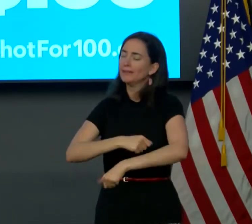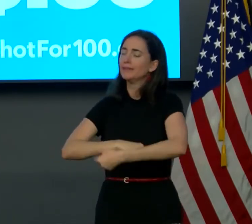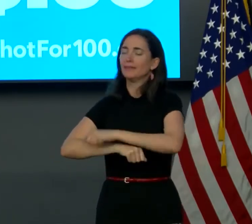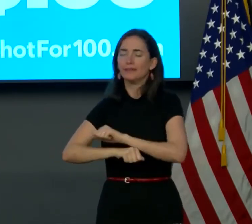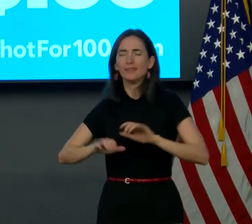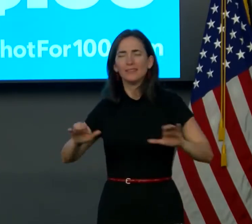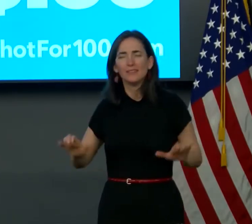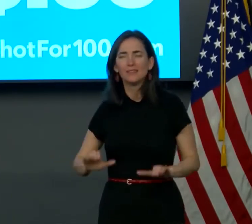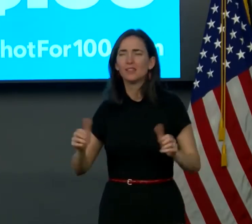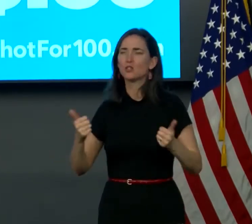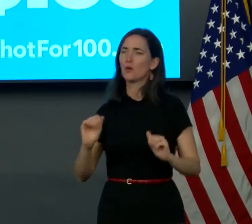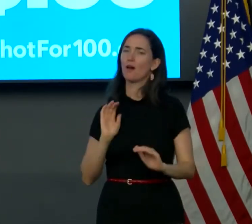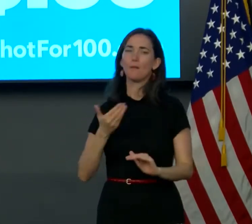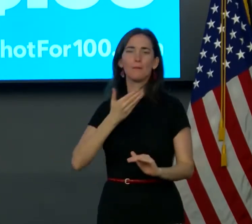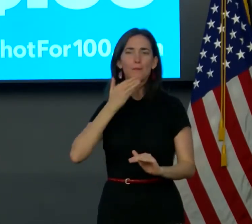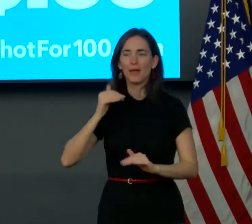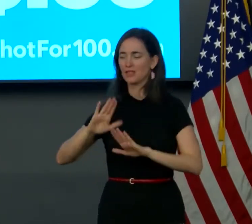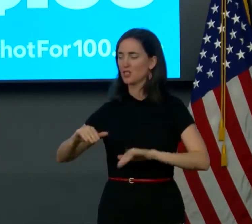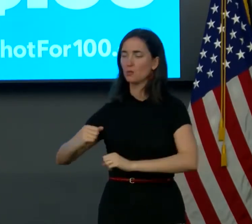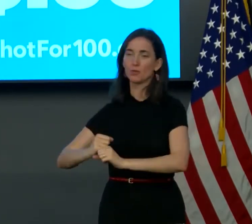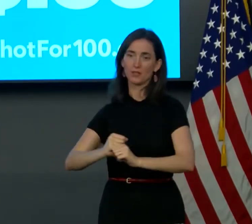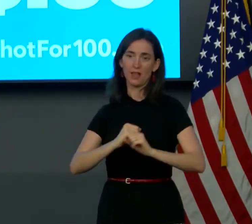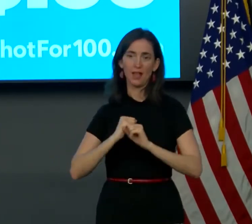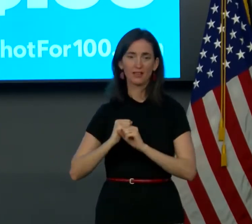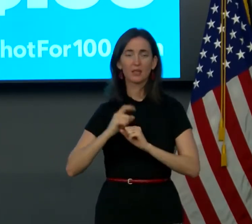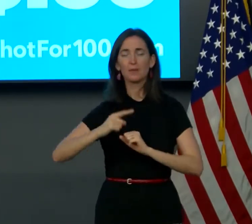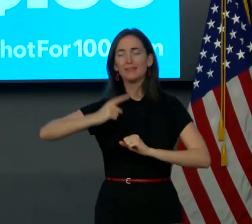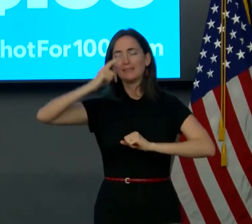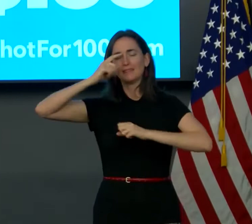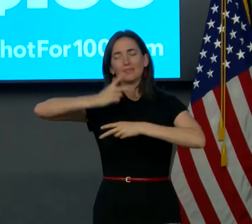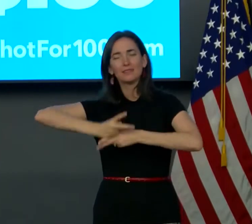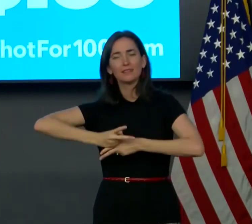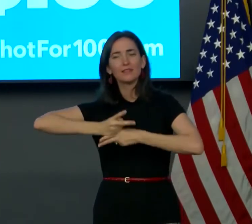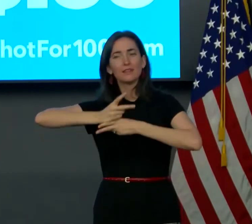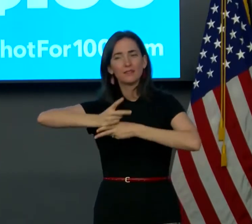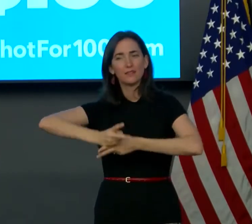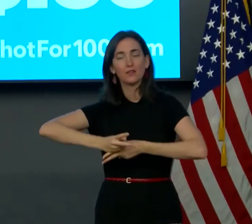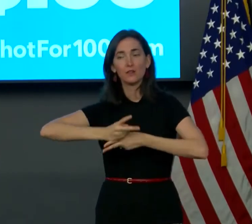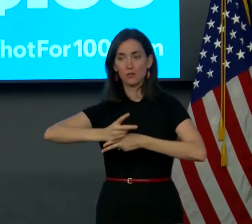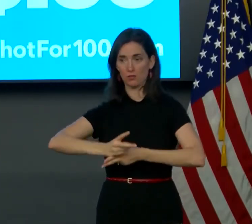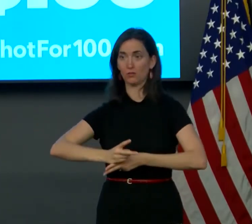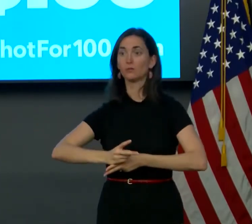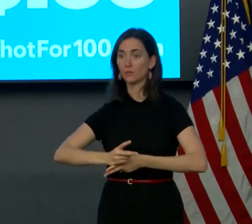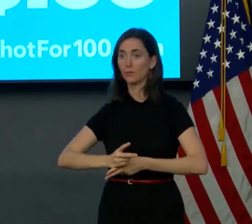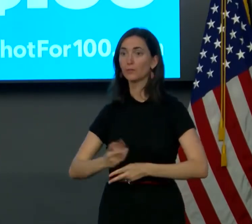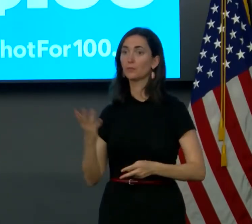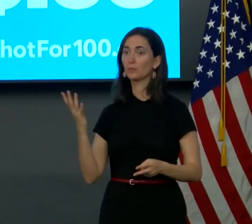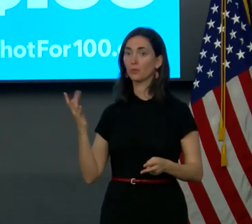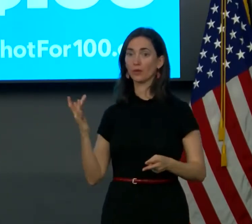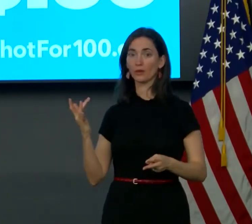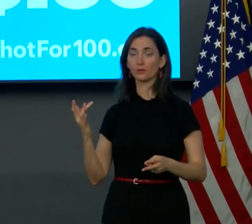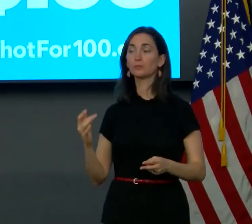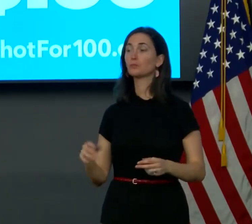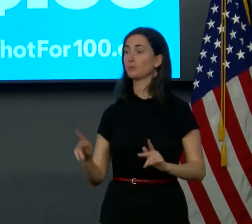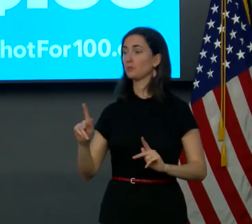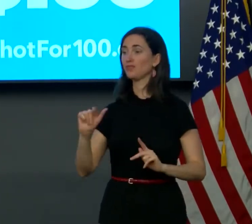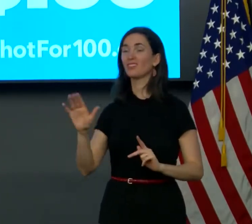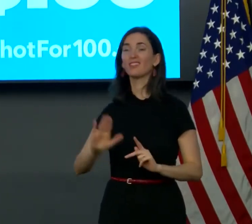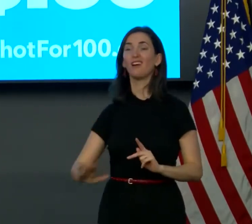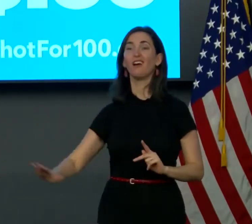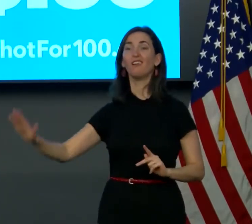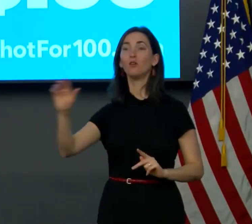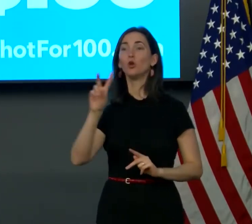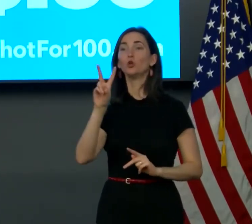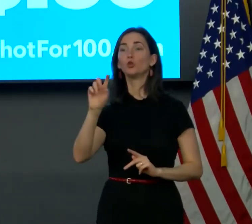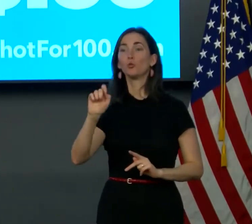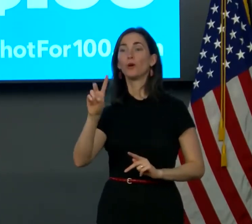kids. And we need to be very mindful of the fact that while 2.2 million Louisianans have received a shot, not